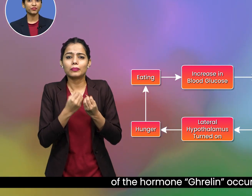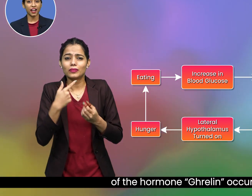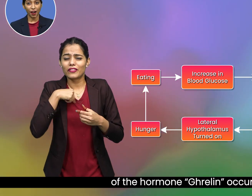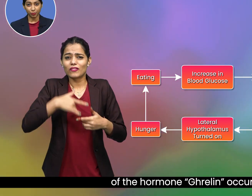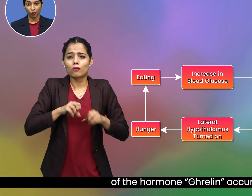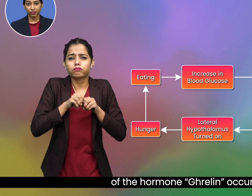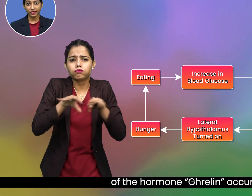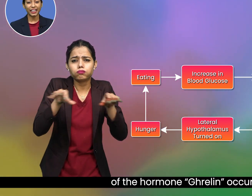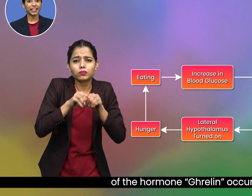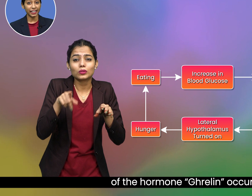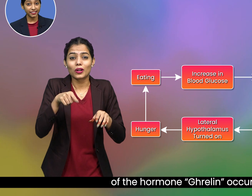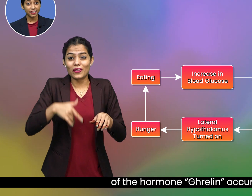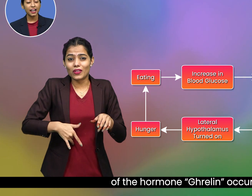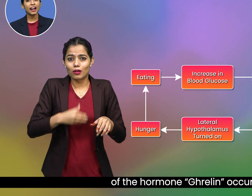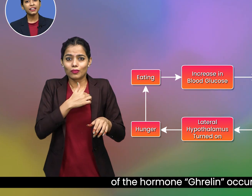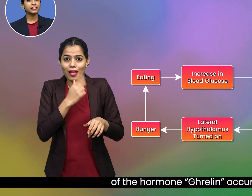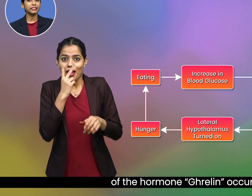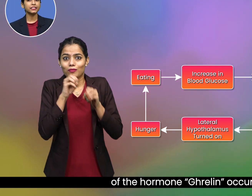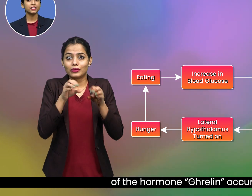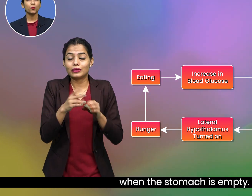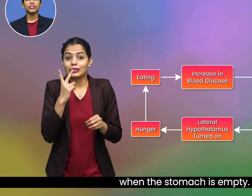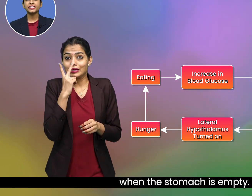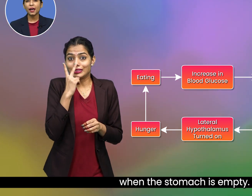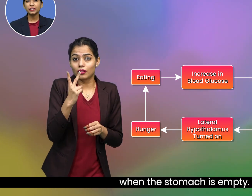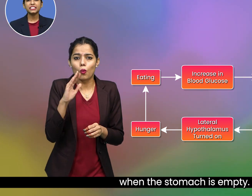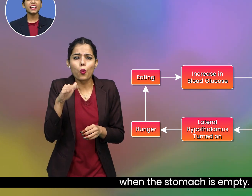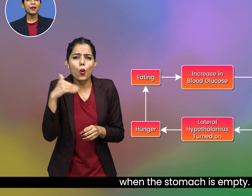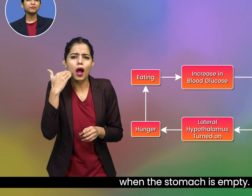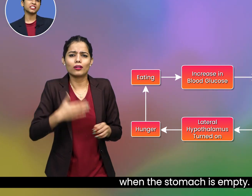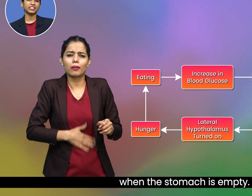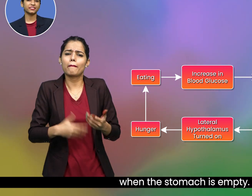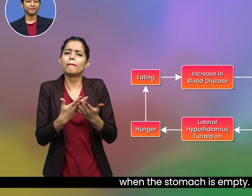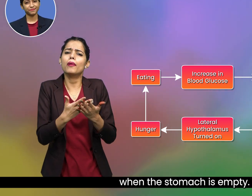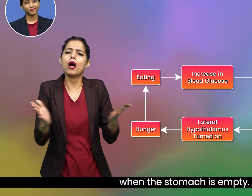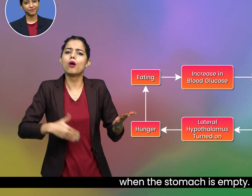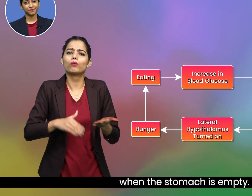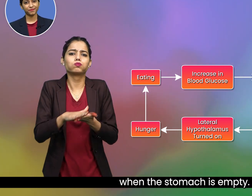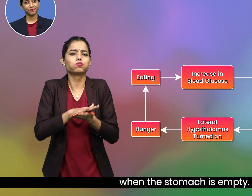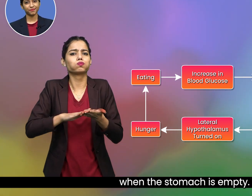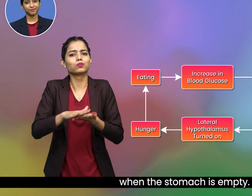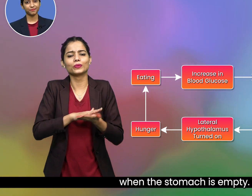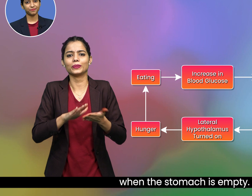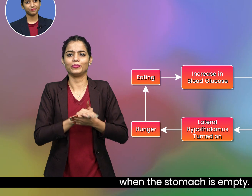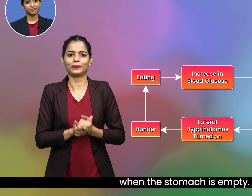Secretion of the hormone ghrelin occurs when the stomach is empty.